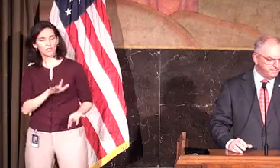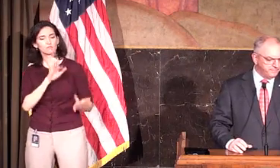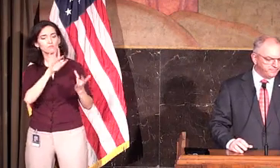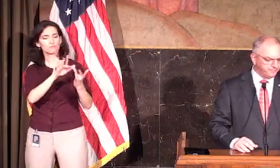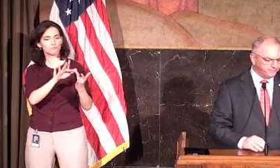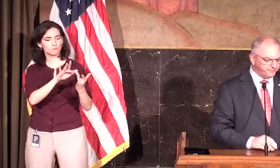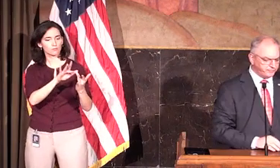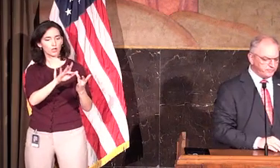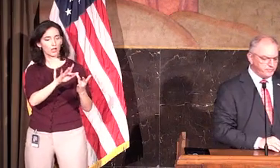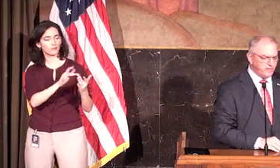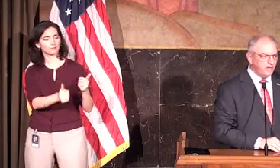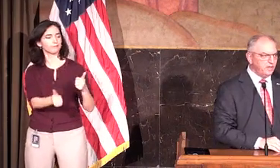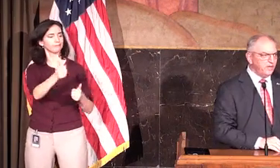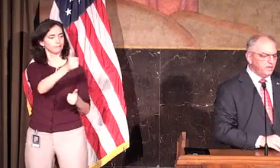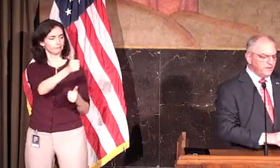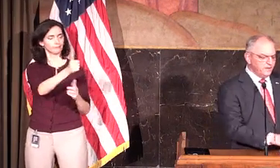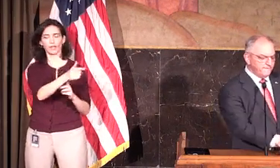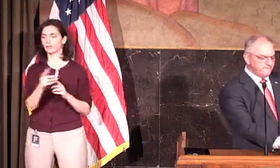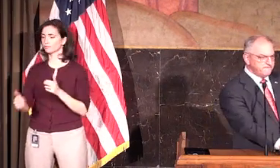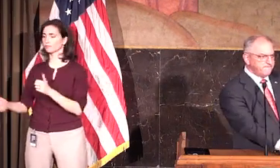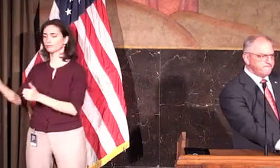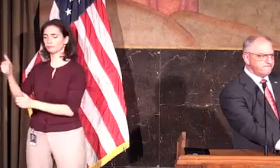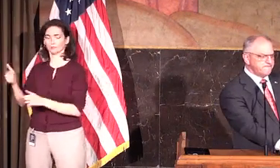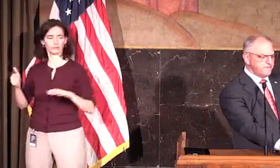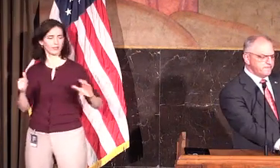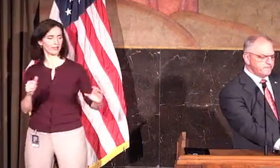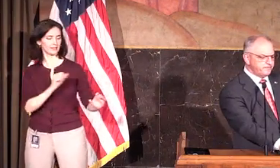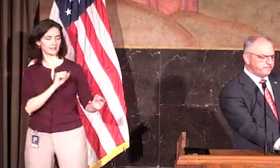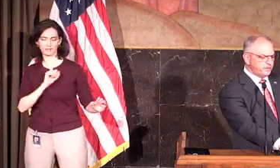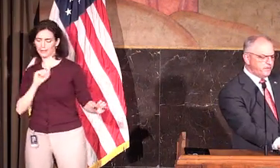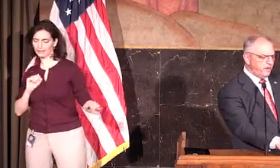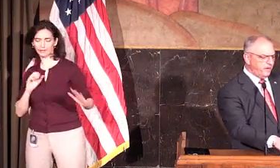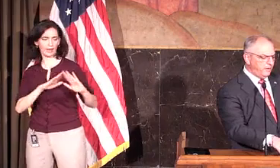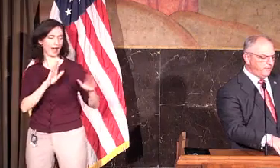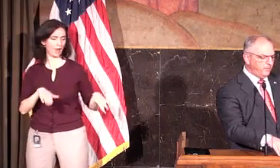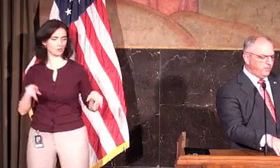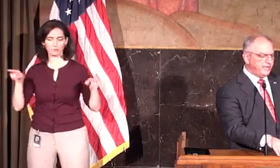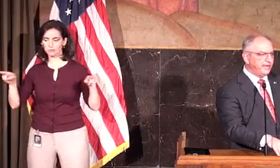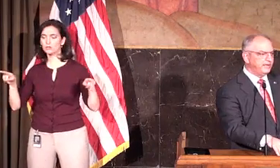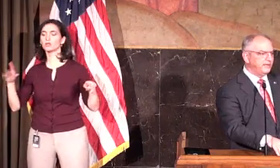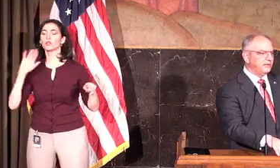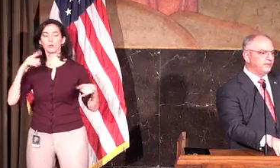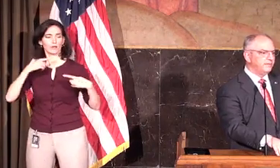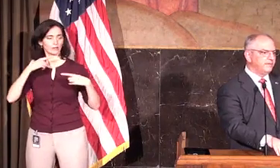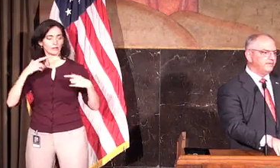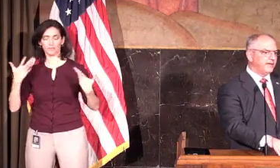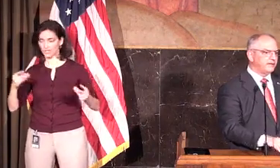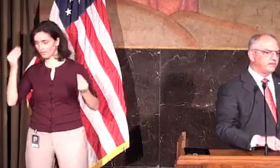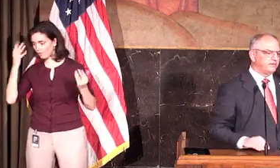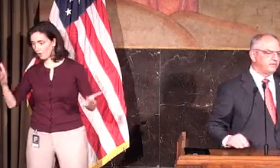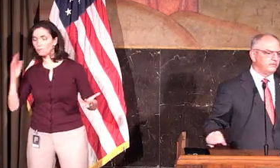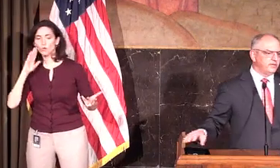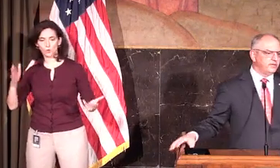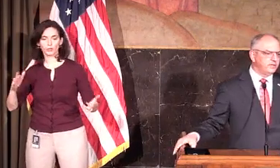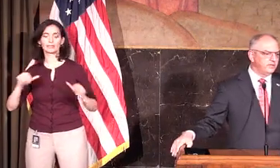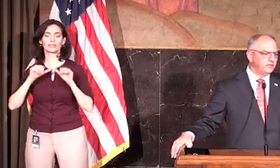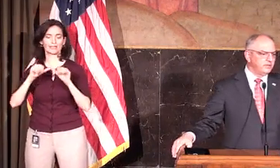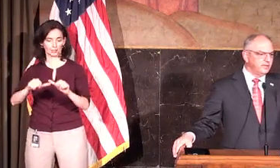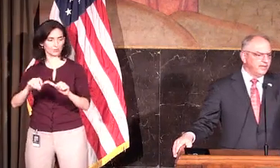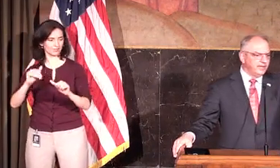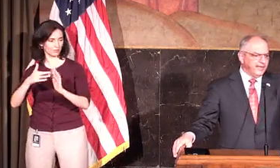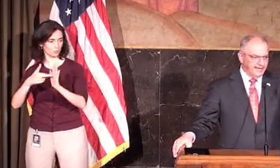were announcing this extension, and what kind of reaction did you get? We did, and in fact,